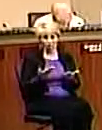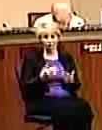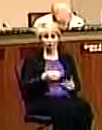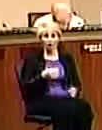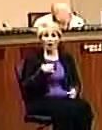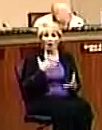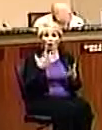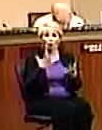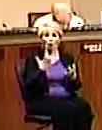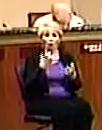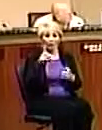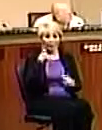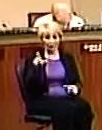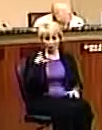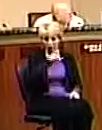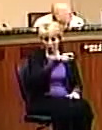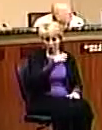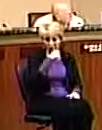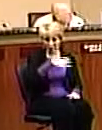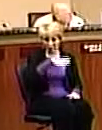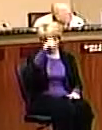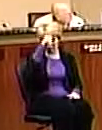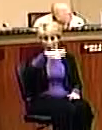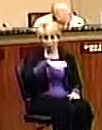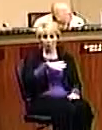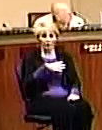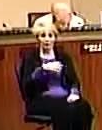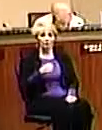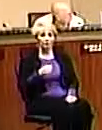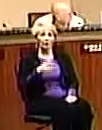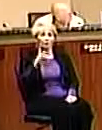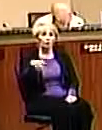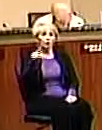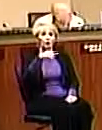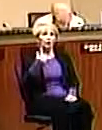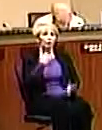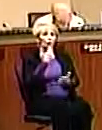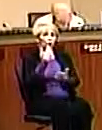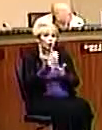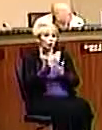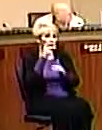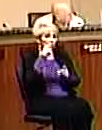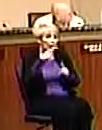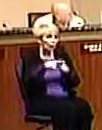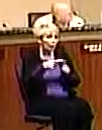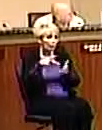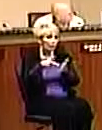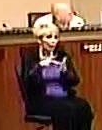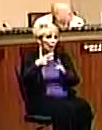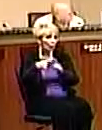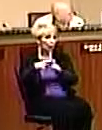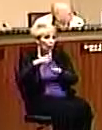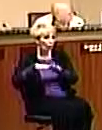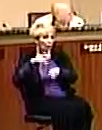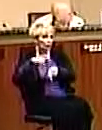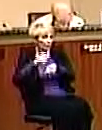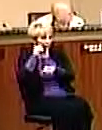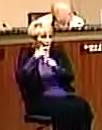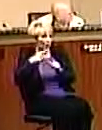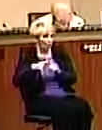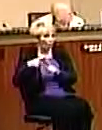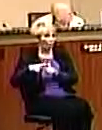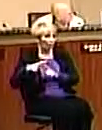I want to ask you a question, ladies and gentlemen. If you have a good renter that pays you their rent on time every